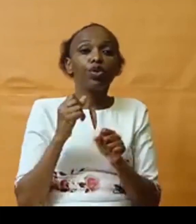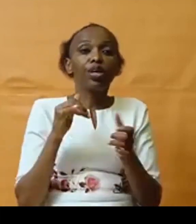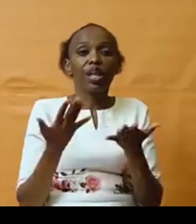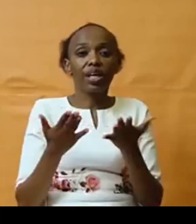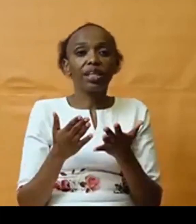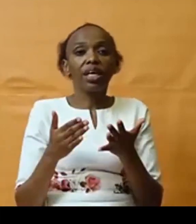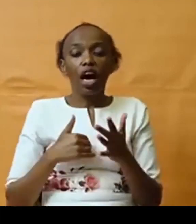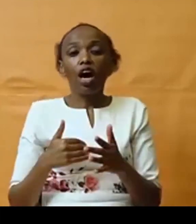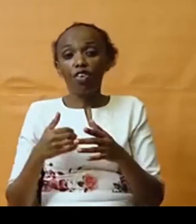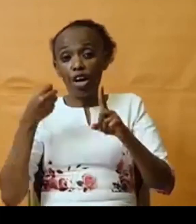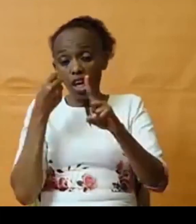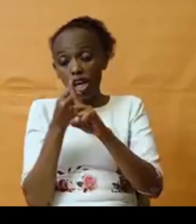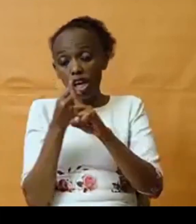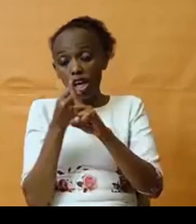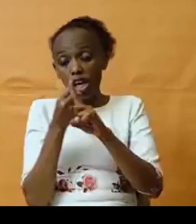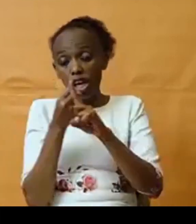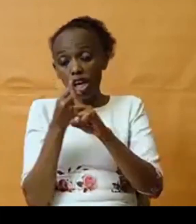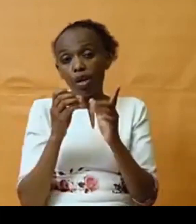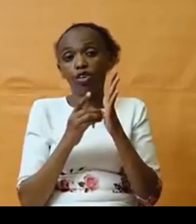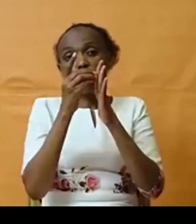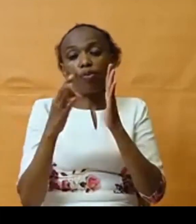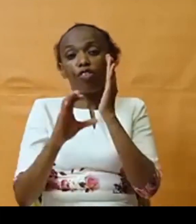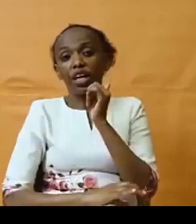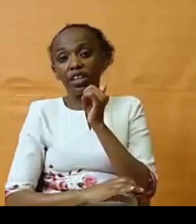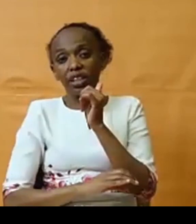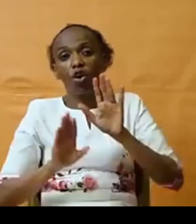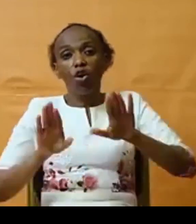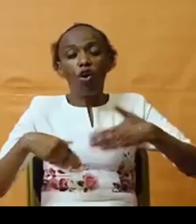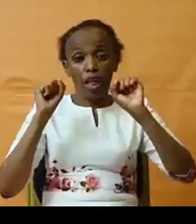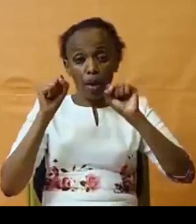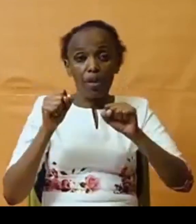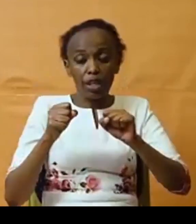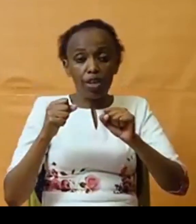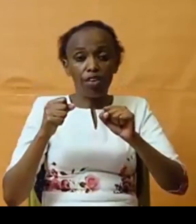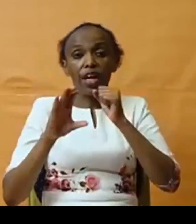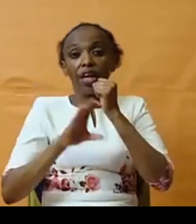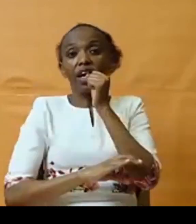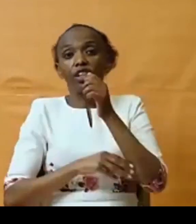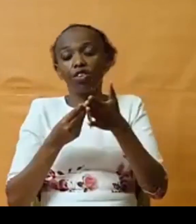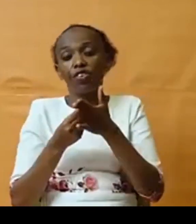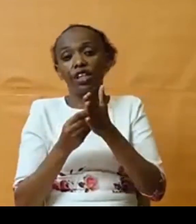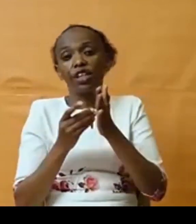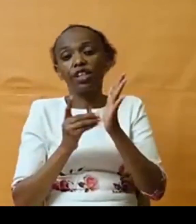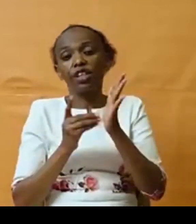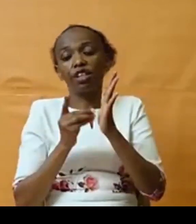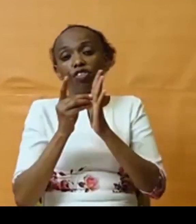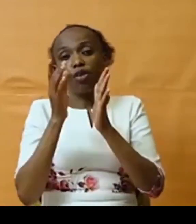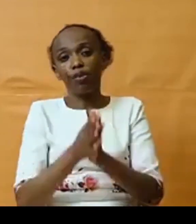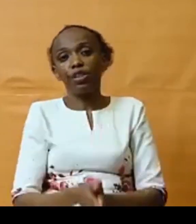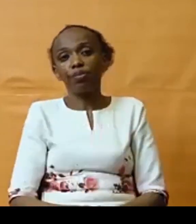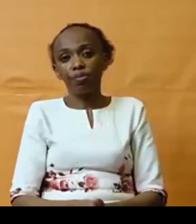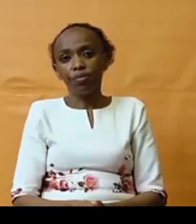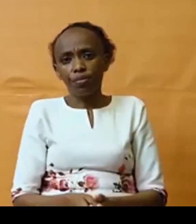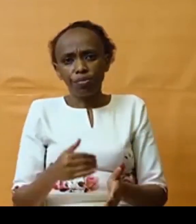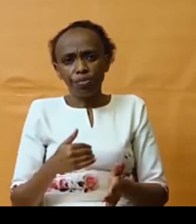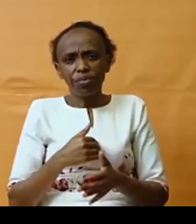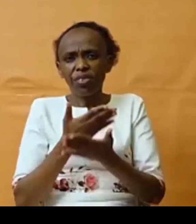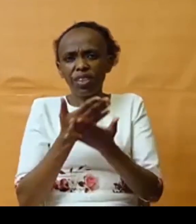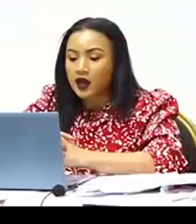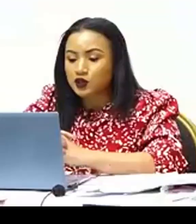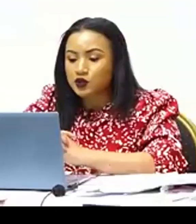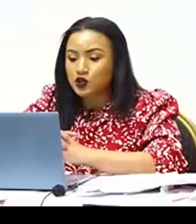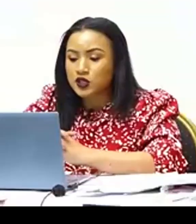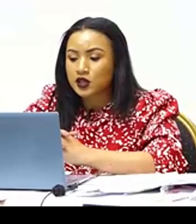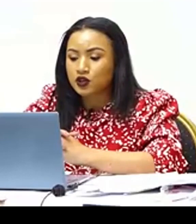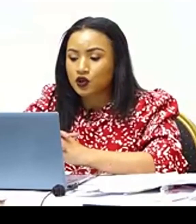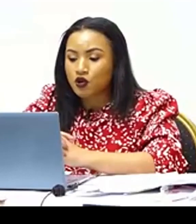doing has got impacts on the development of countries or the ability of the countries to finance development. Mm-hmm. Is there any hope at all